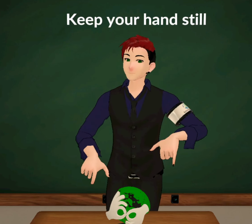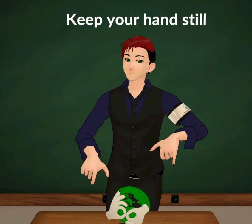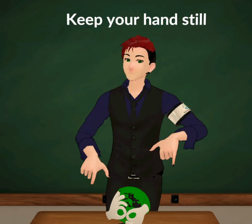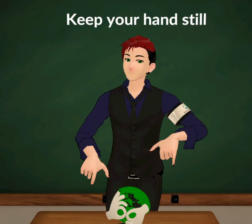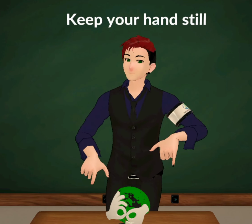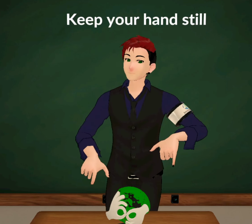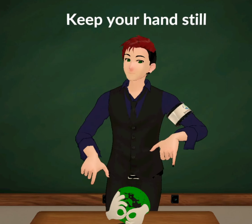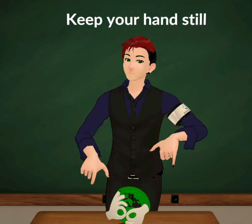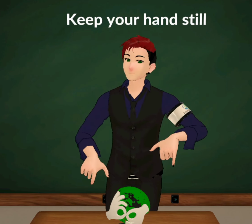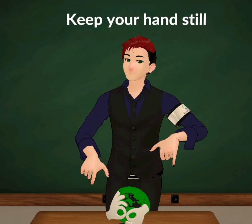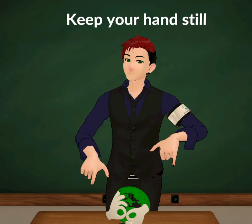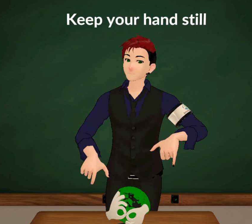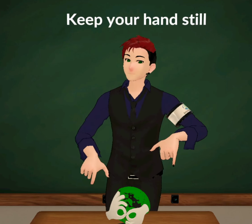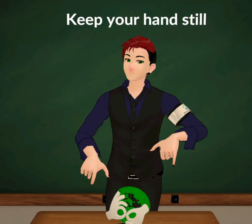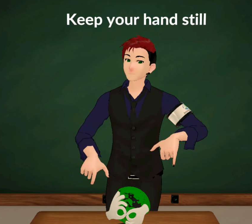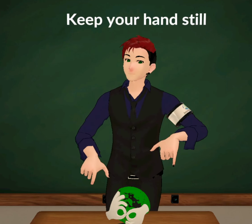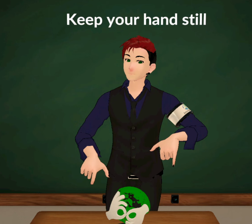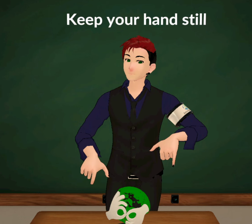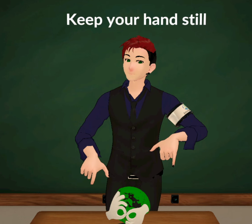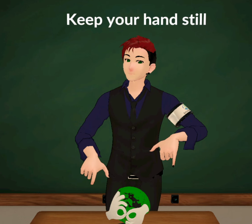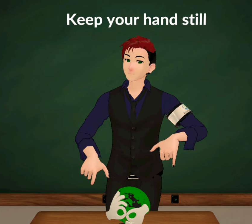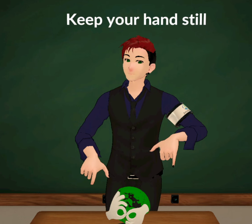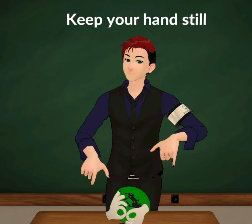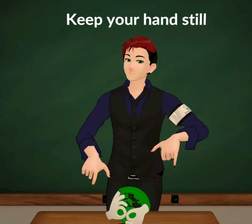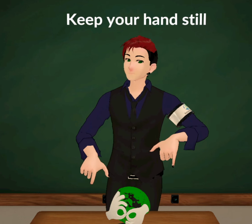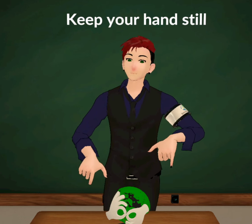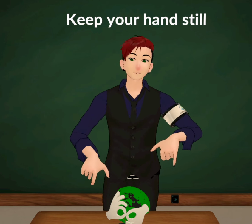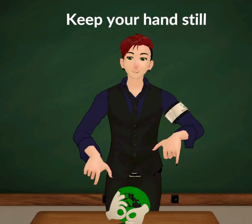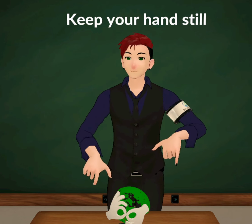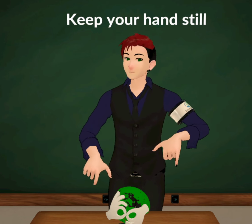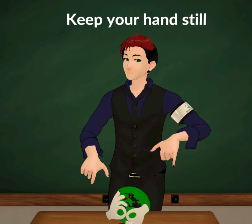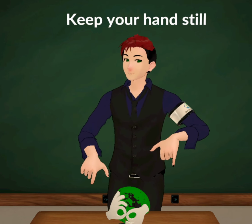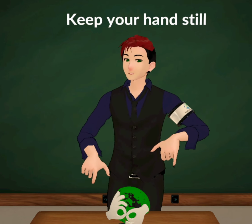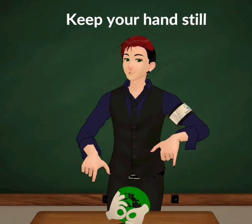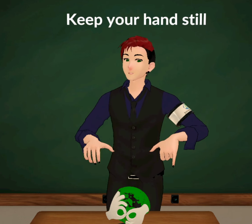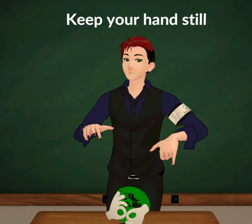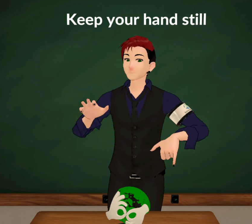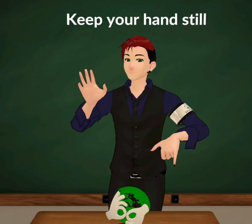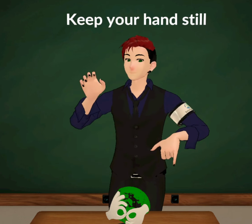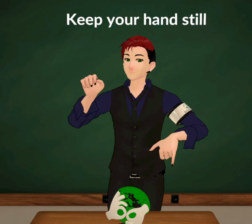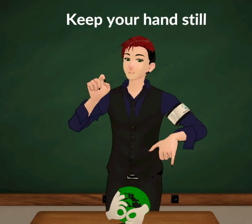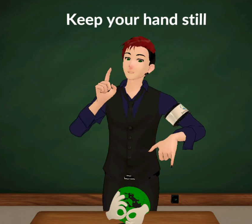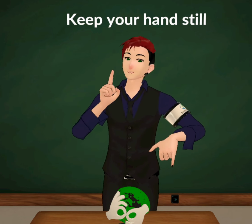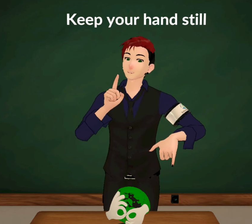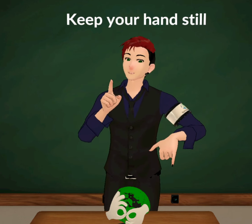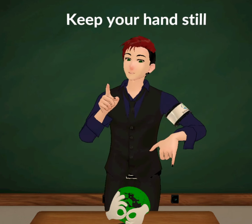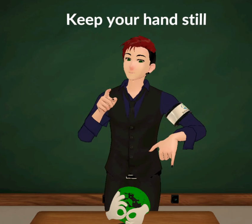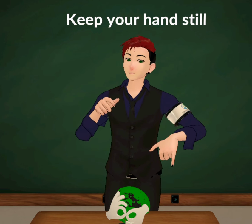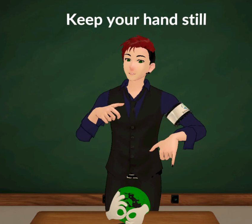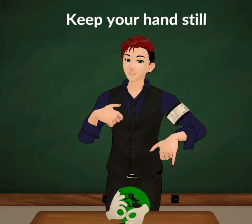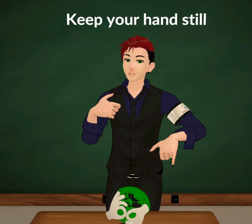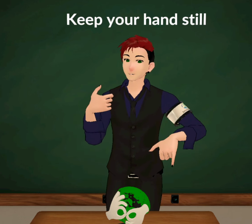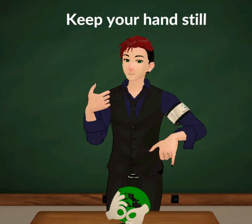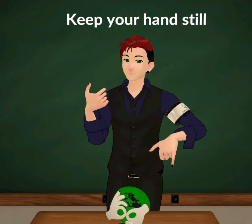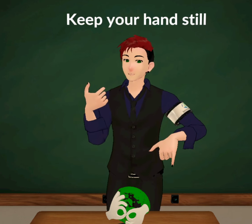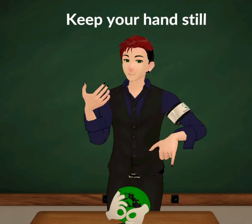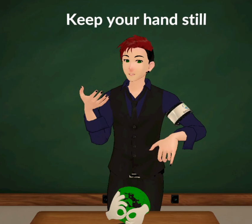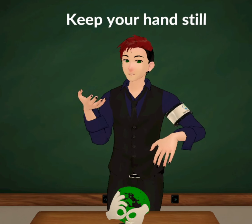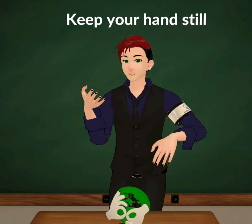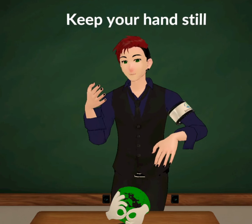What about S's? Is there a special rule with that? No. So in real life here, I